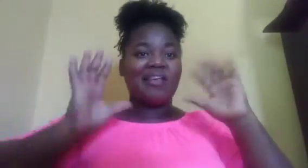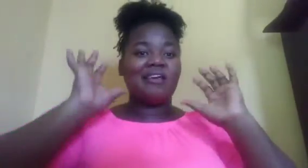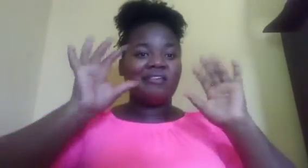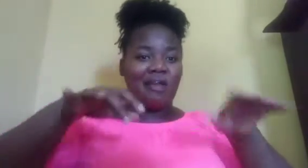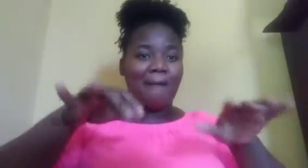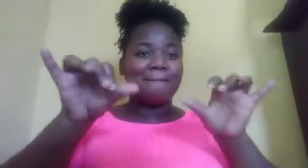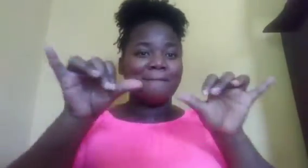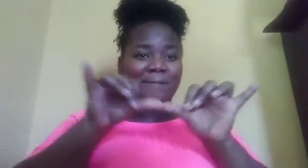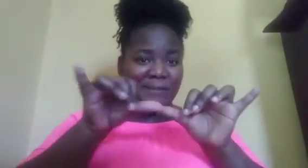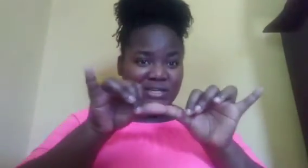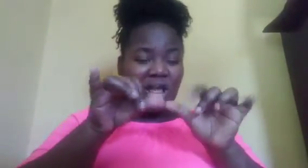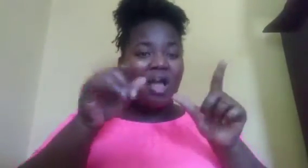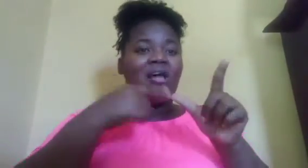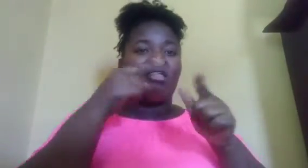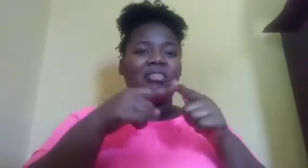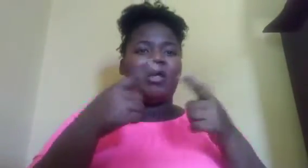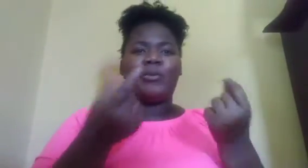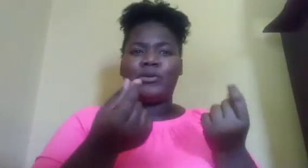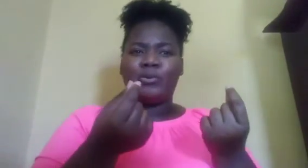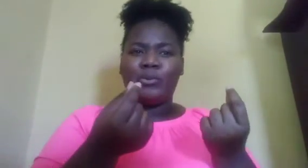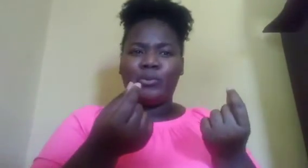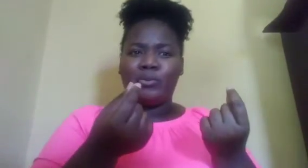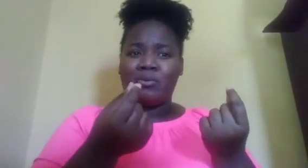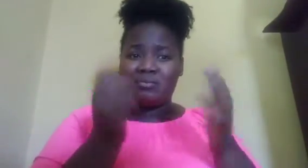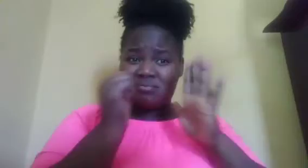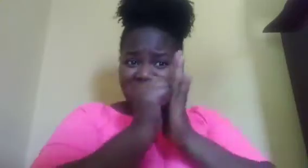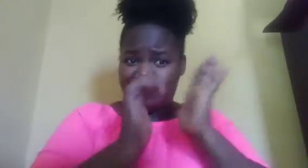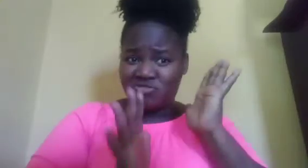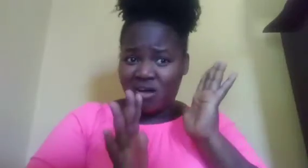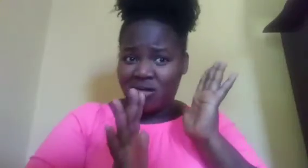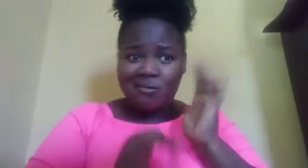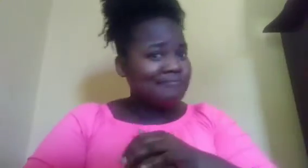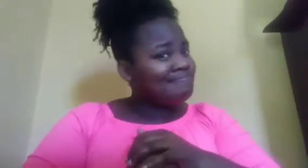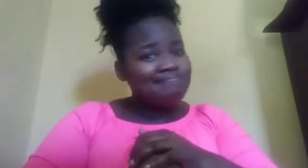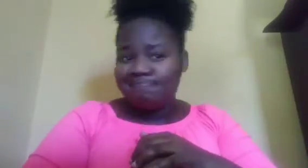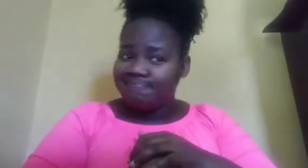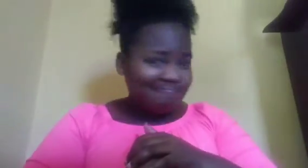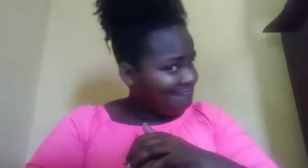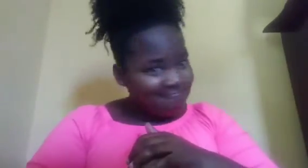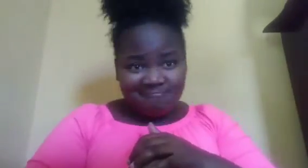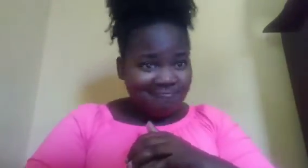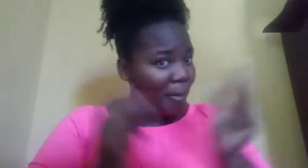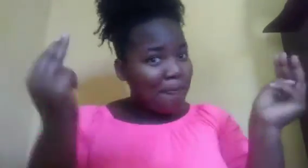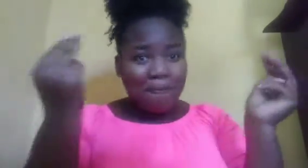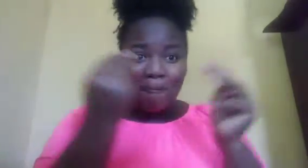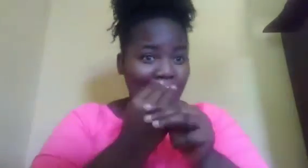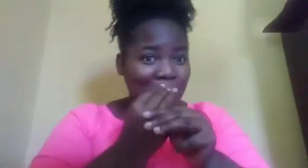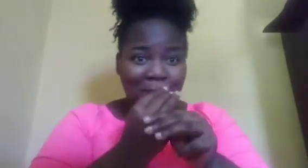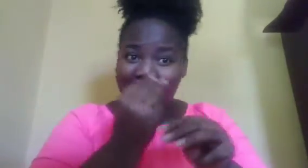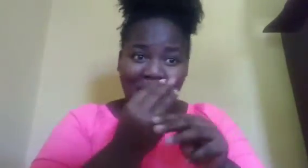that measure each side, and then we subtract? No.